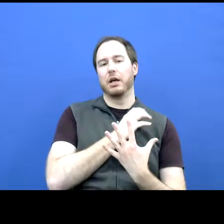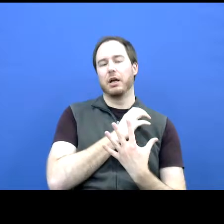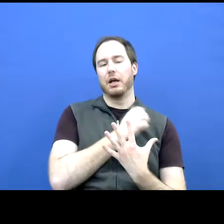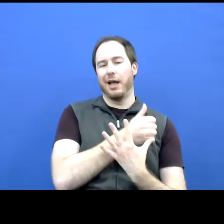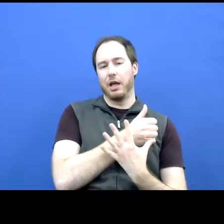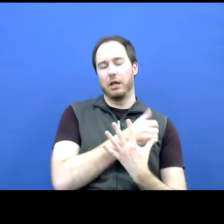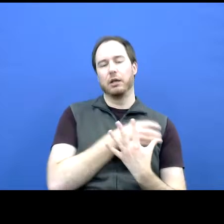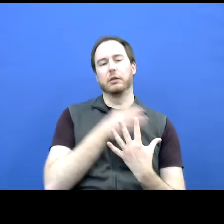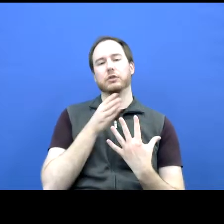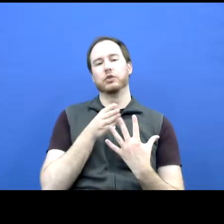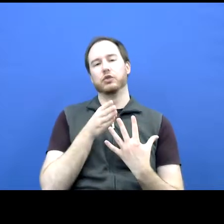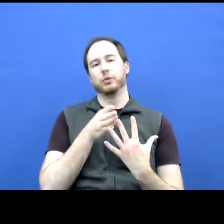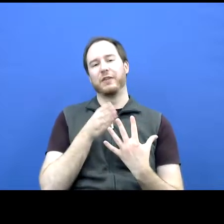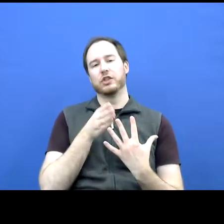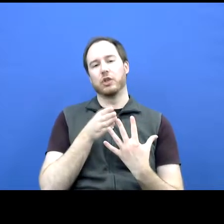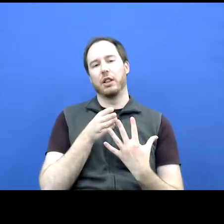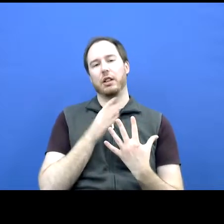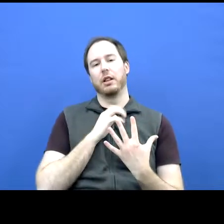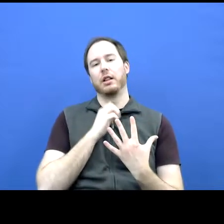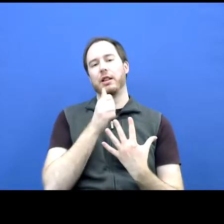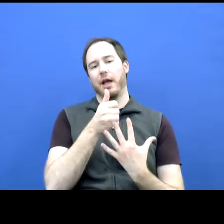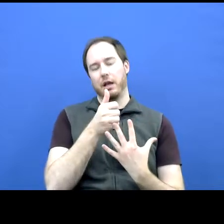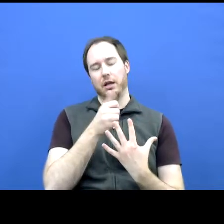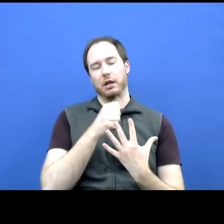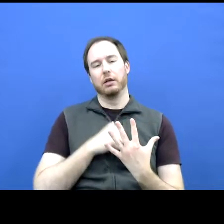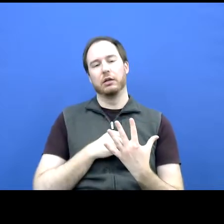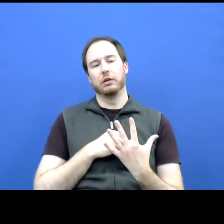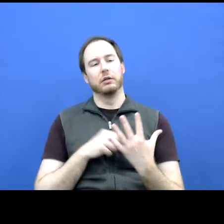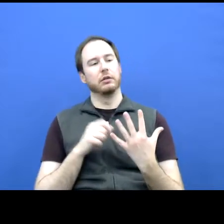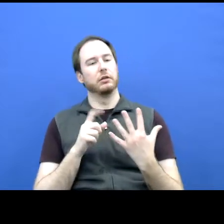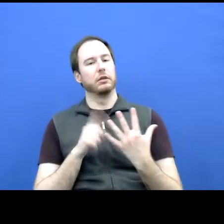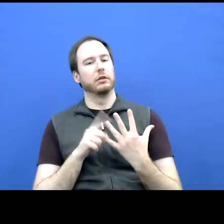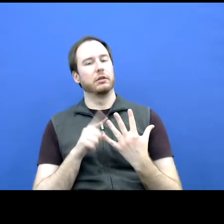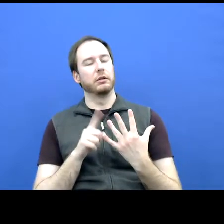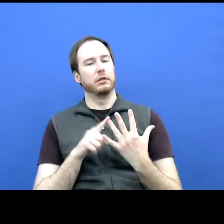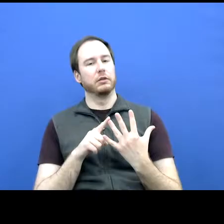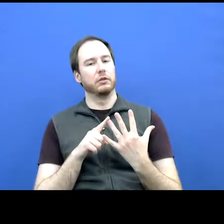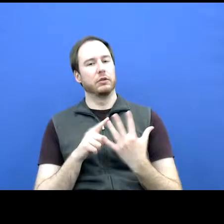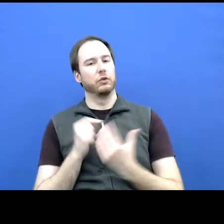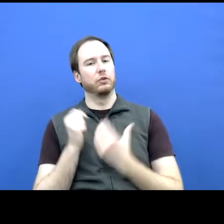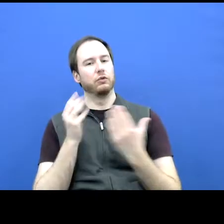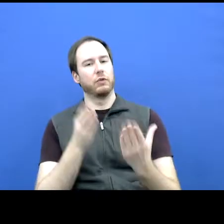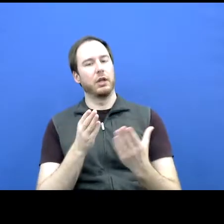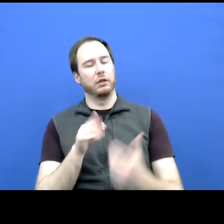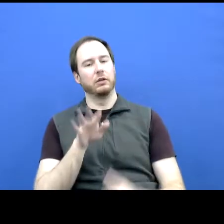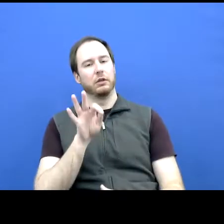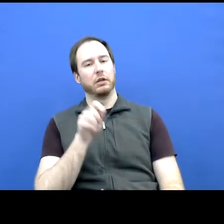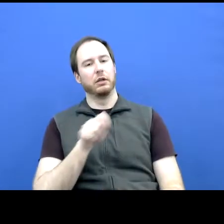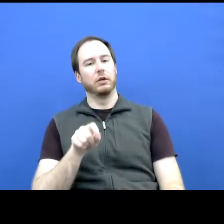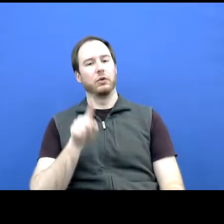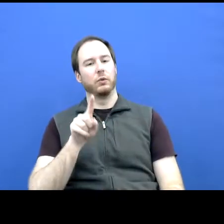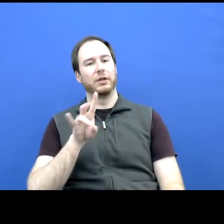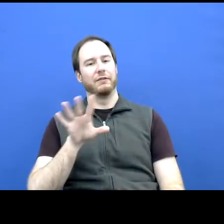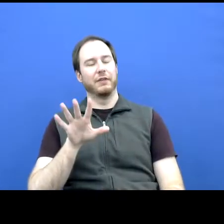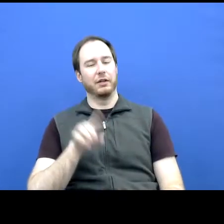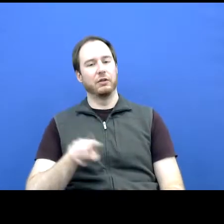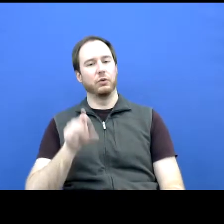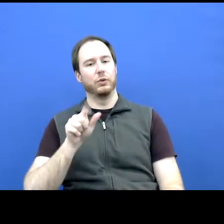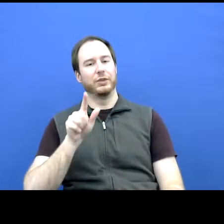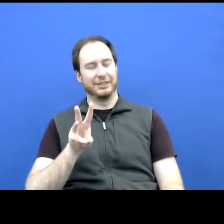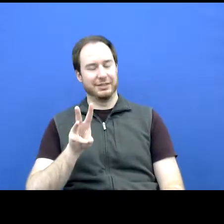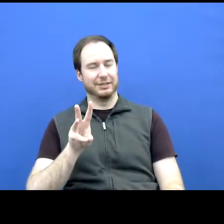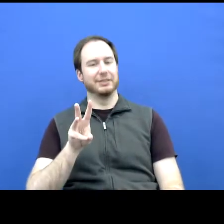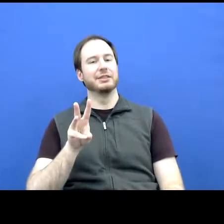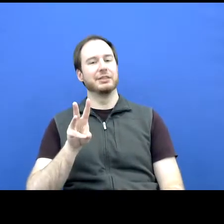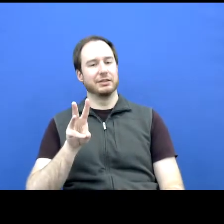Owens, Aye. Supervisor Schultz. Aye. Fellow board members, I have resolution 9-175,